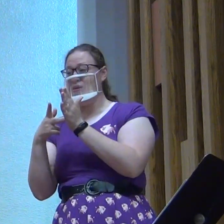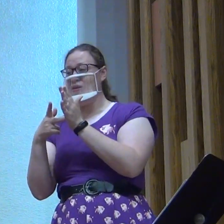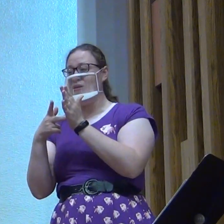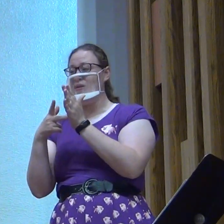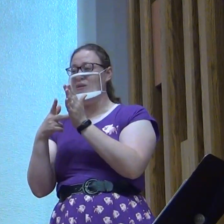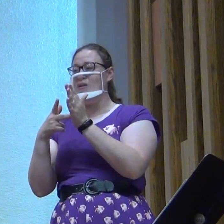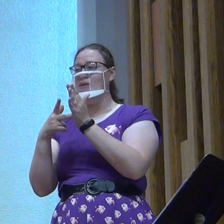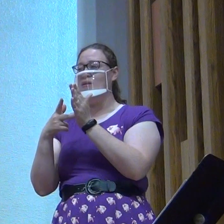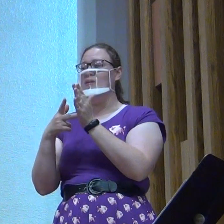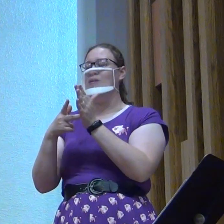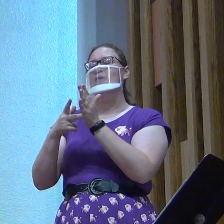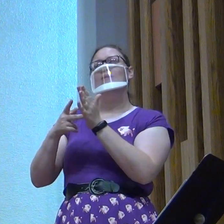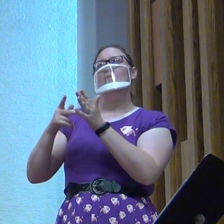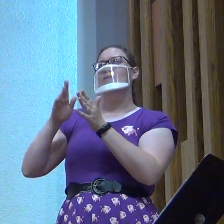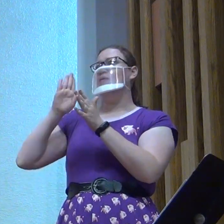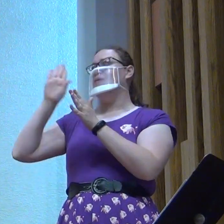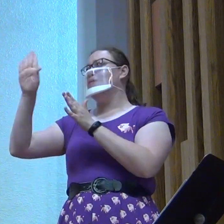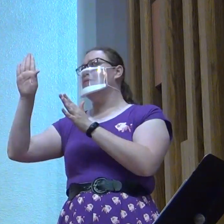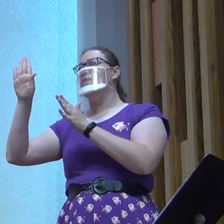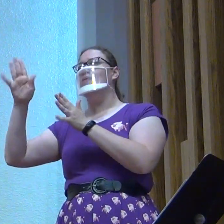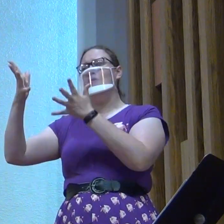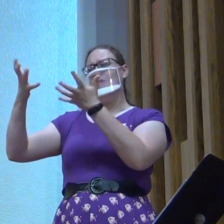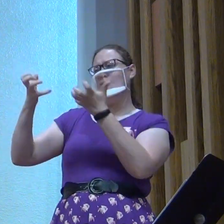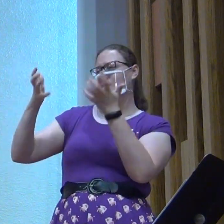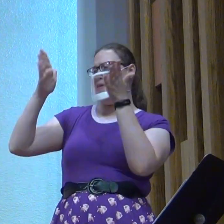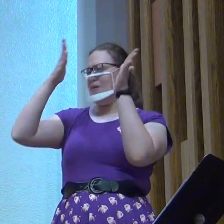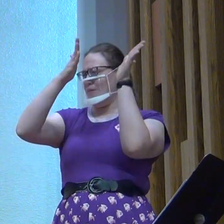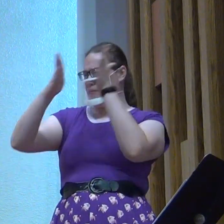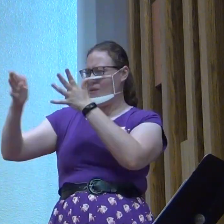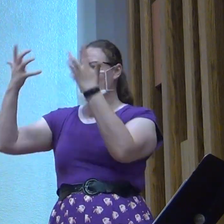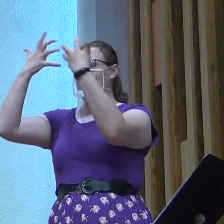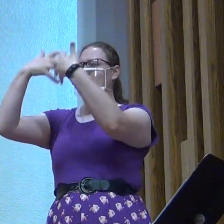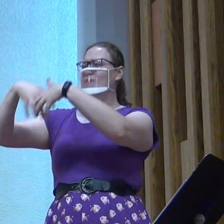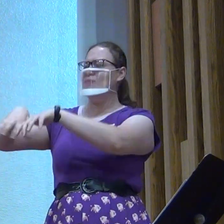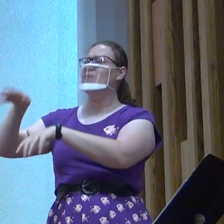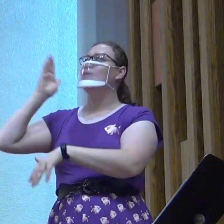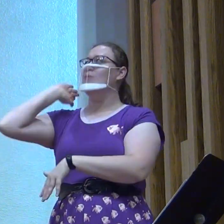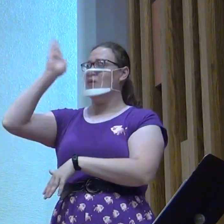right where you want us to be.